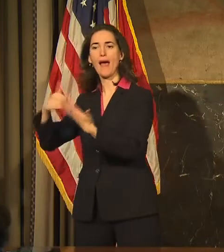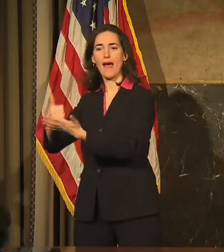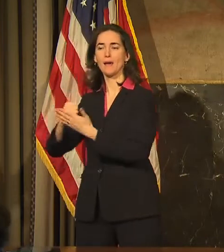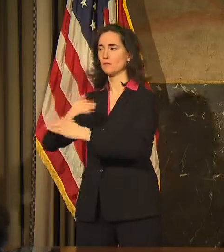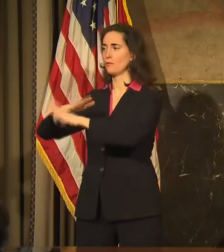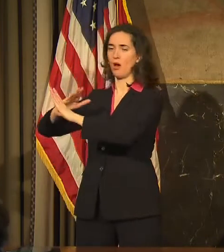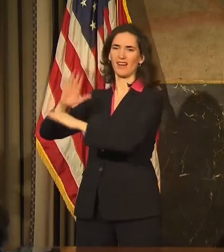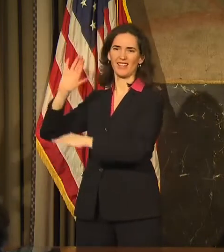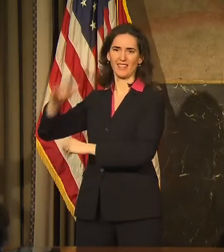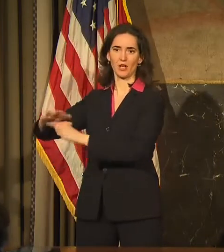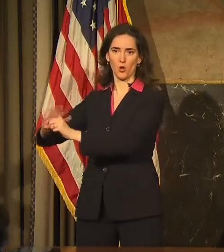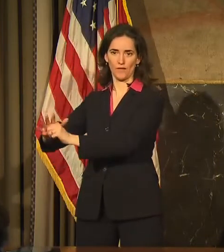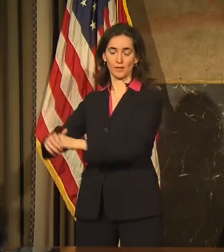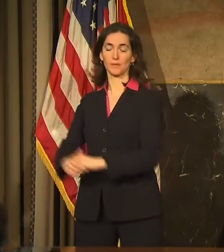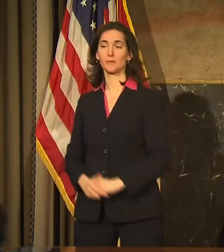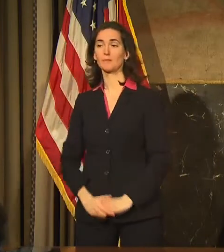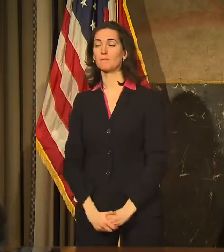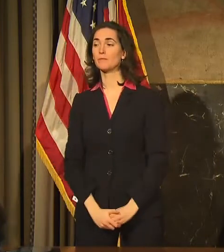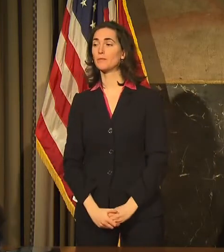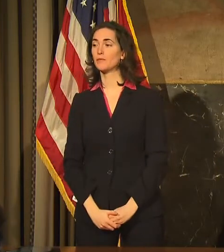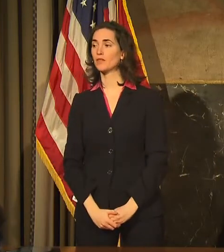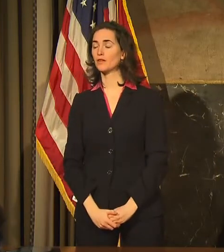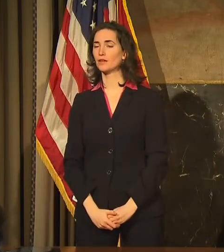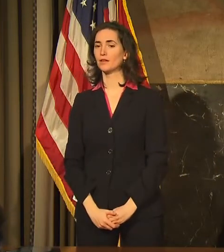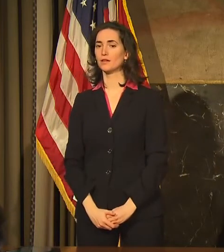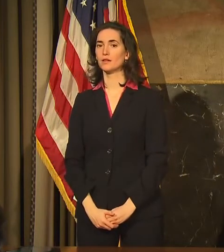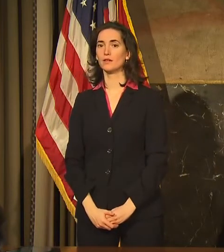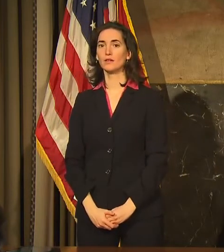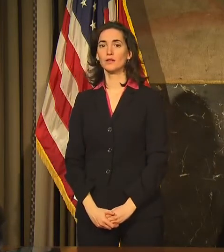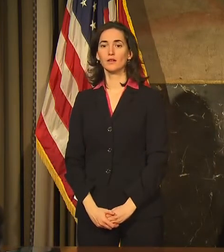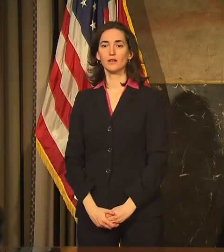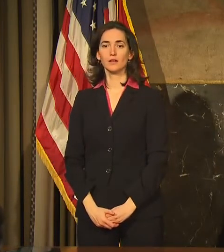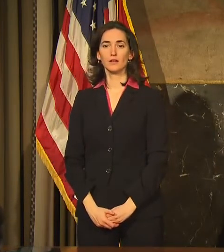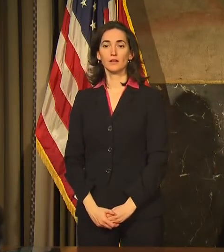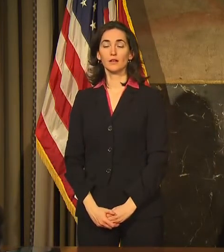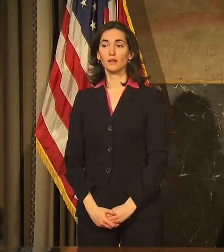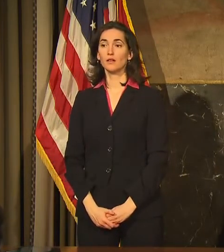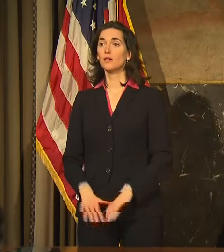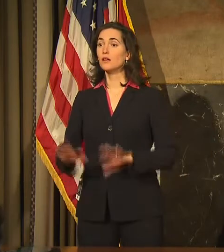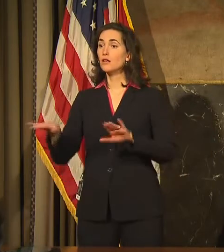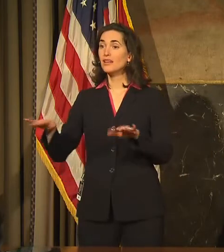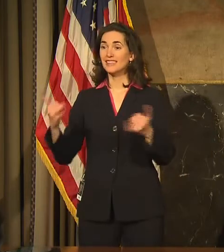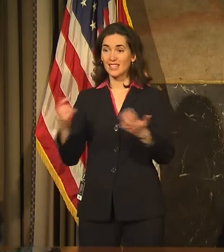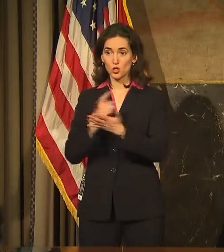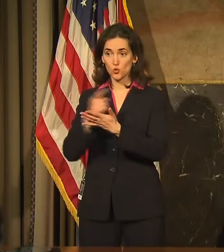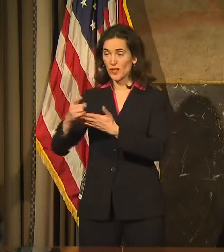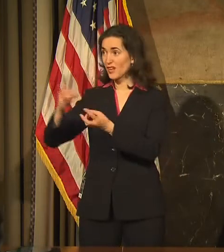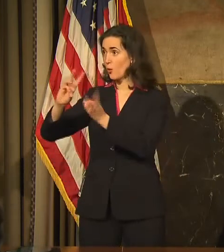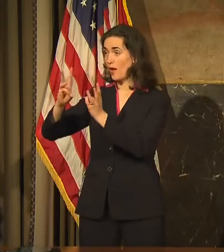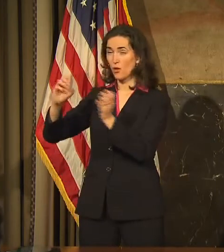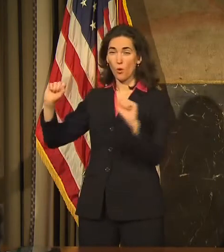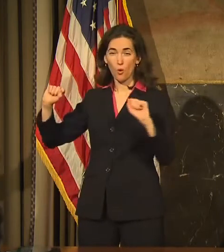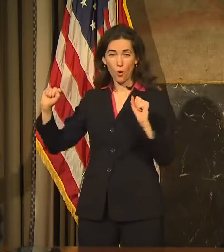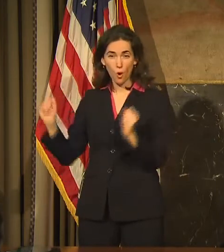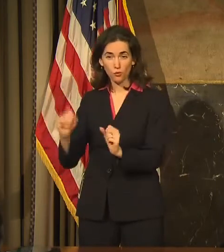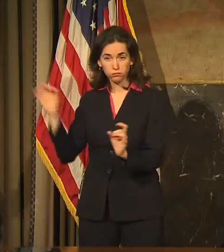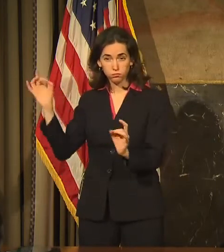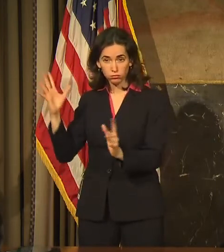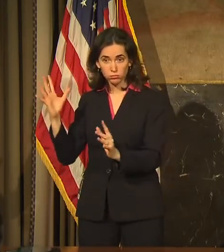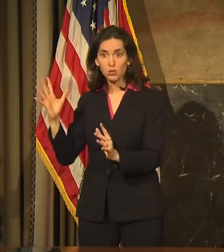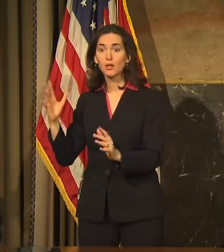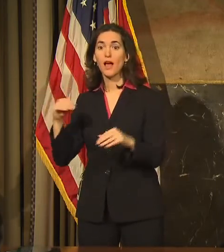Speaking of testing, it wasn't just vaccinations that were interrupted this week with the severe weather that we've